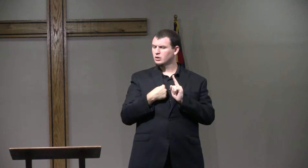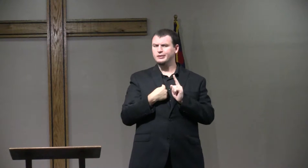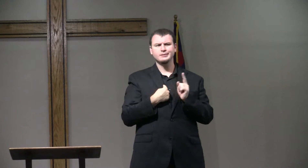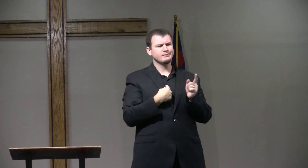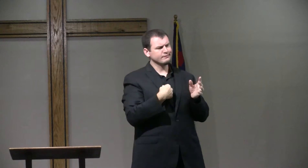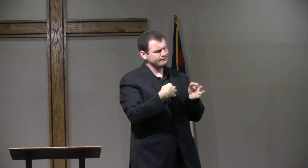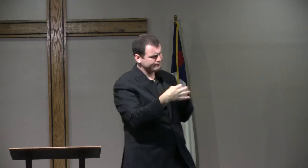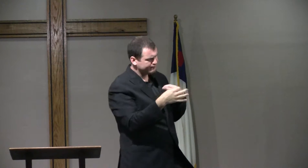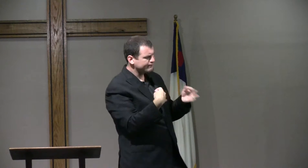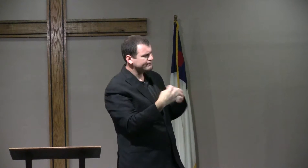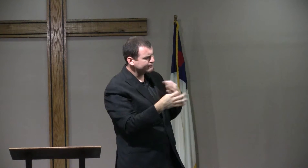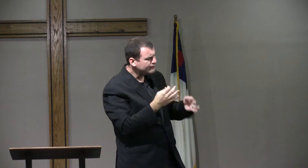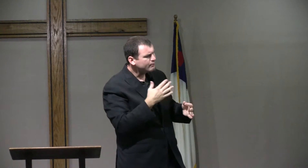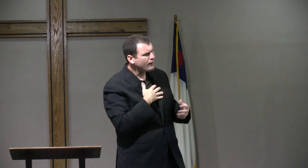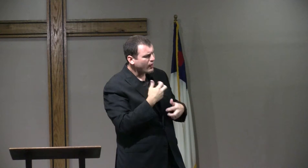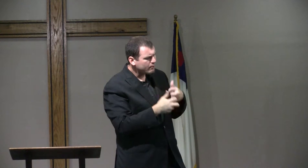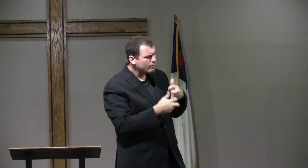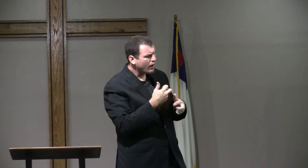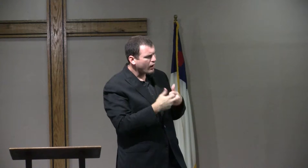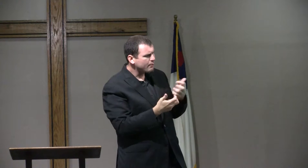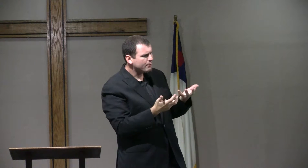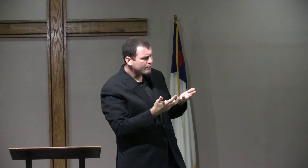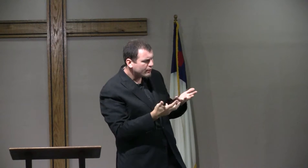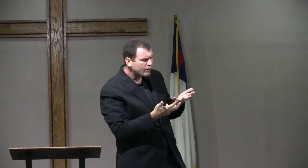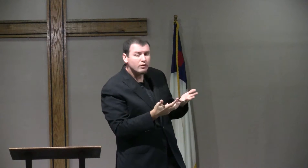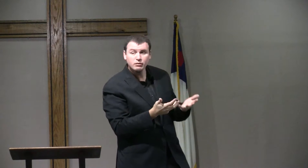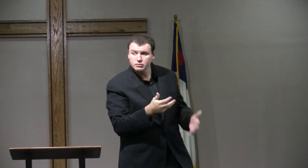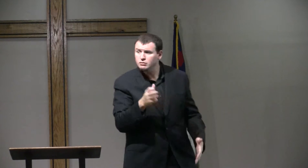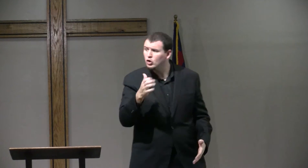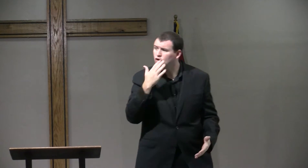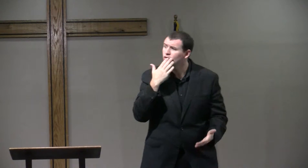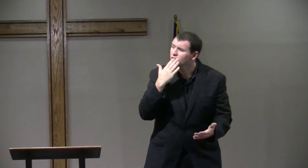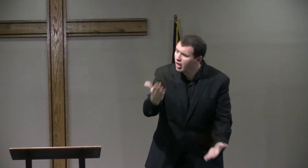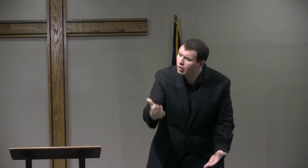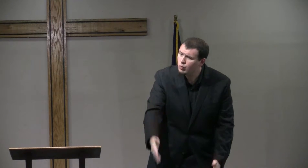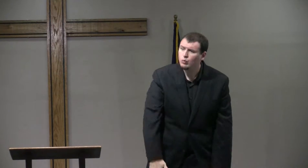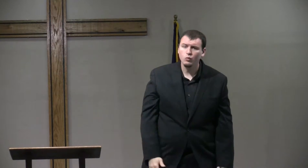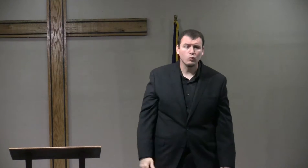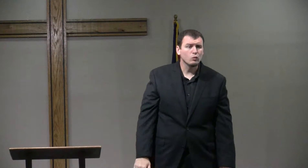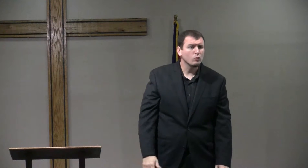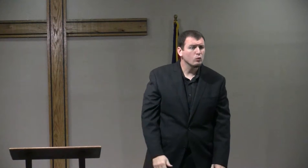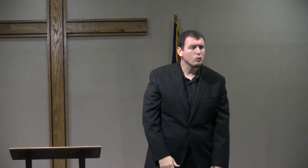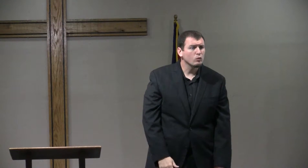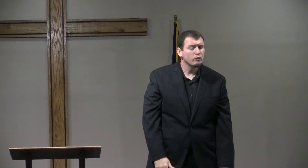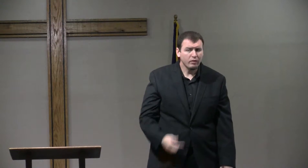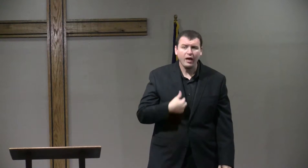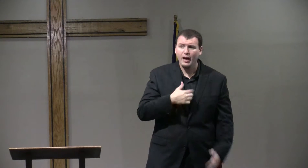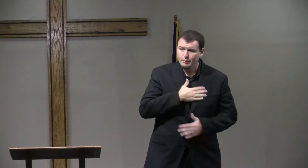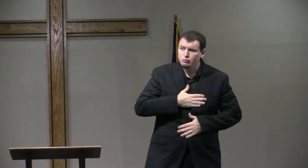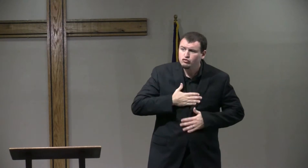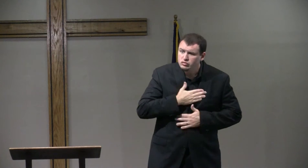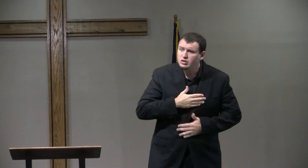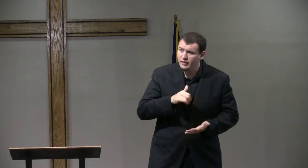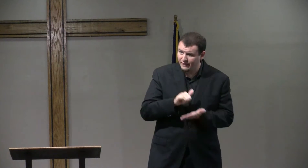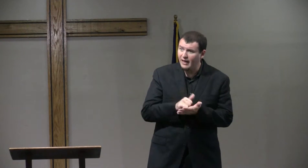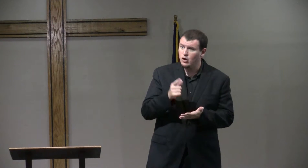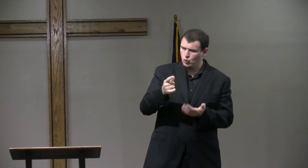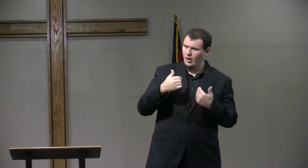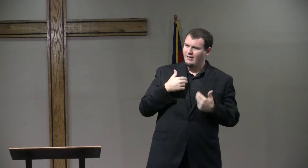Some of you have come to me and told me your problems, or tell me the problems that